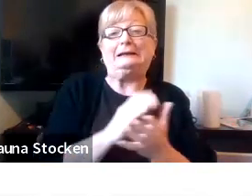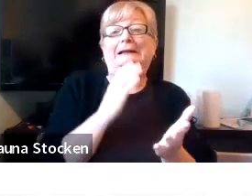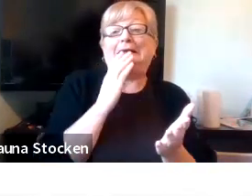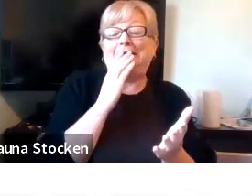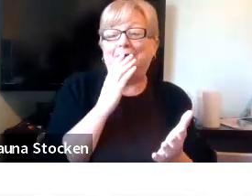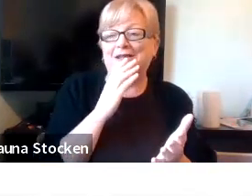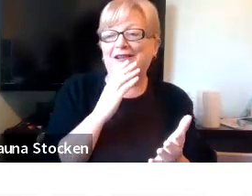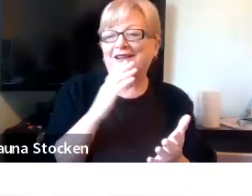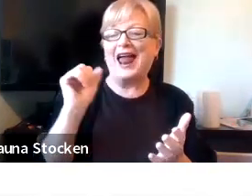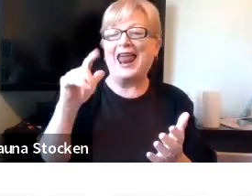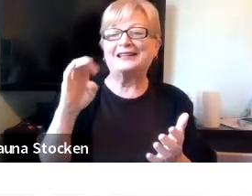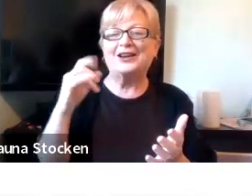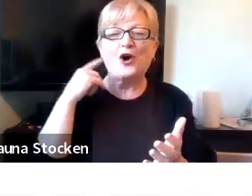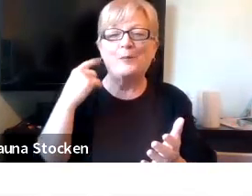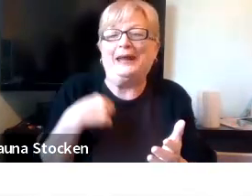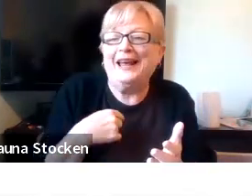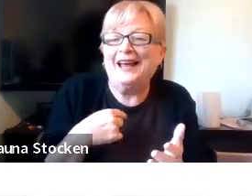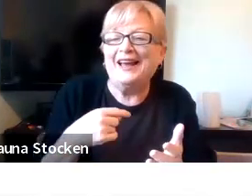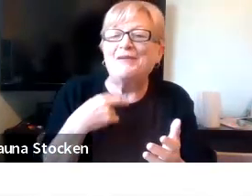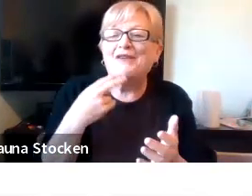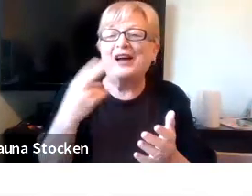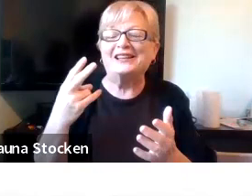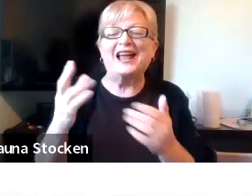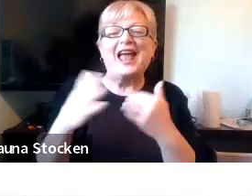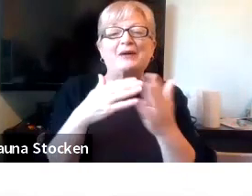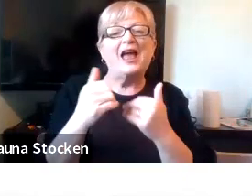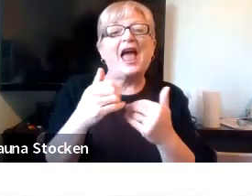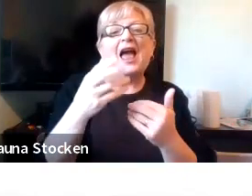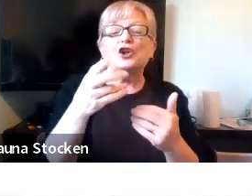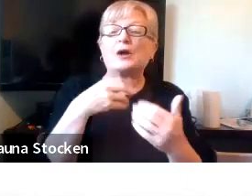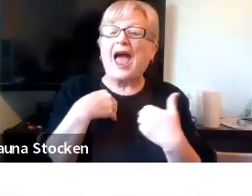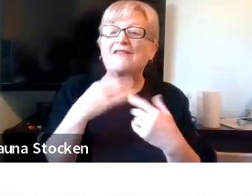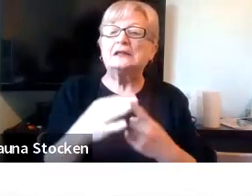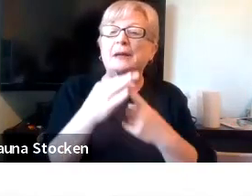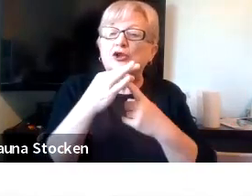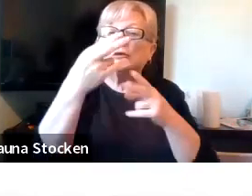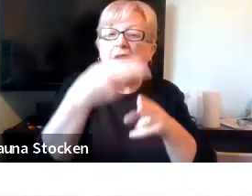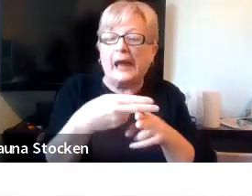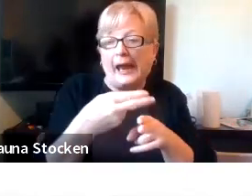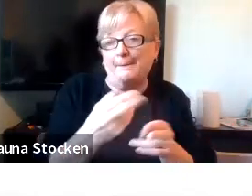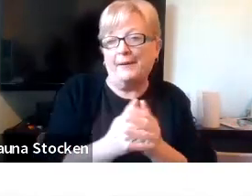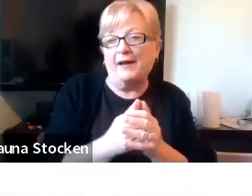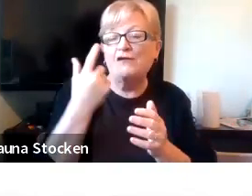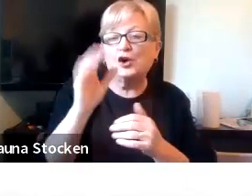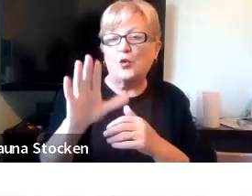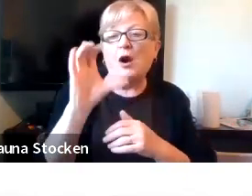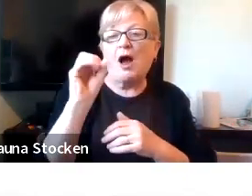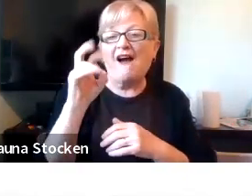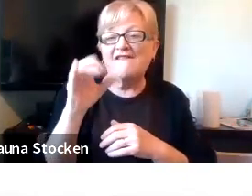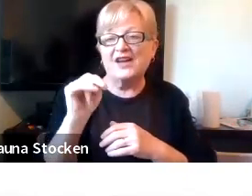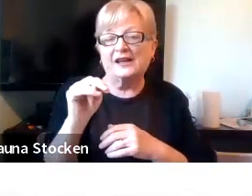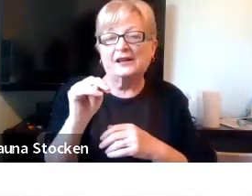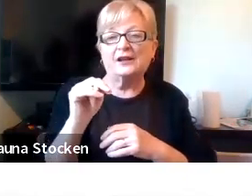get the Consori, it asks you to make a special name for your oven. So you're not using